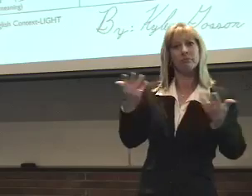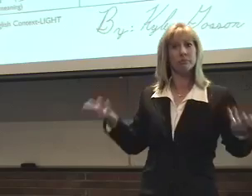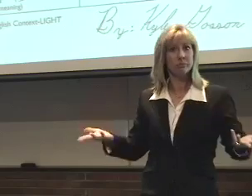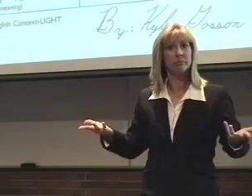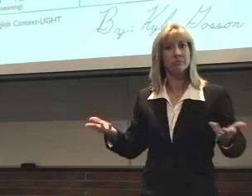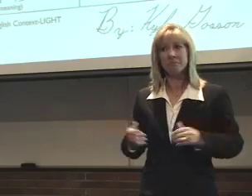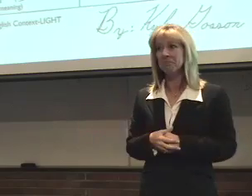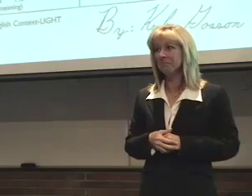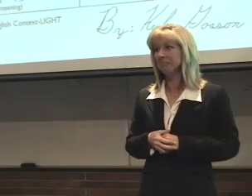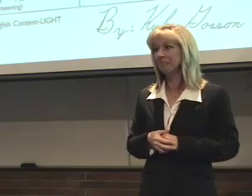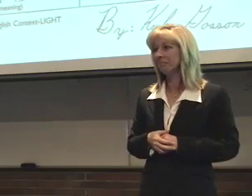I'll give you a minute to read this one.